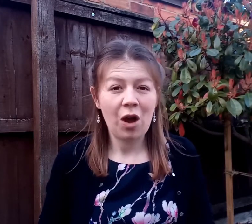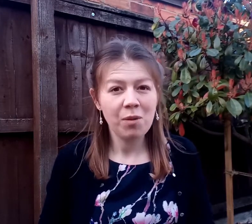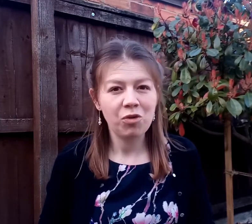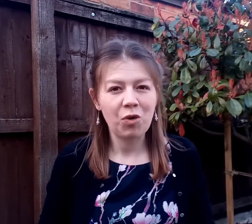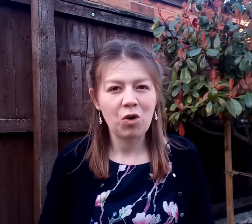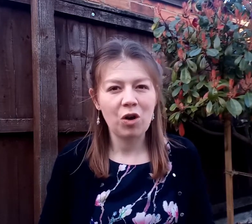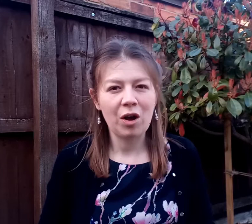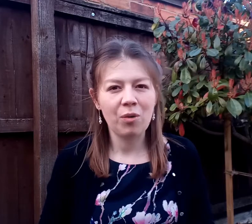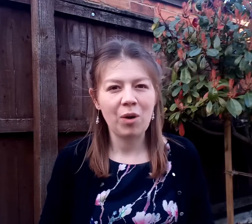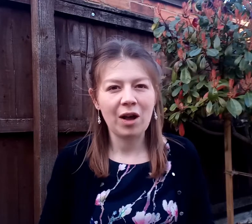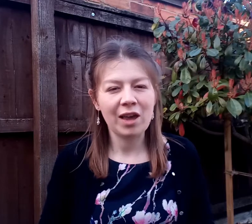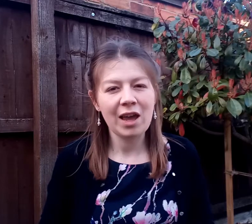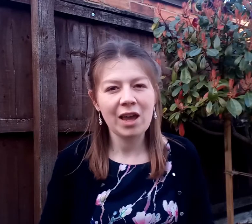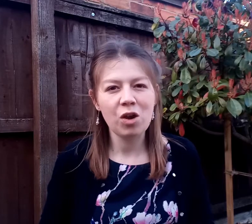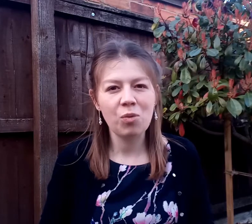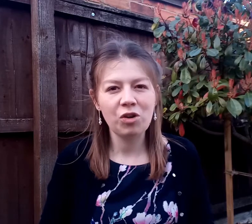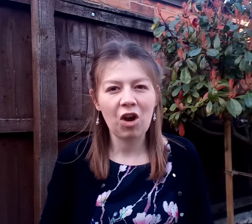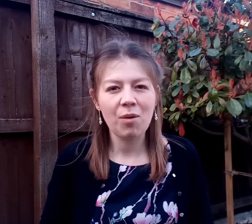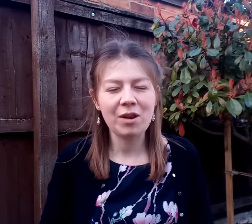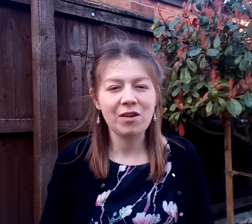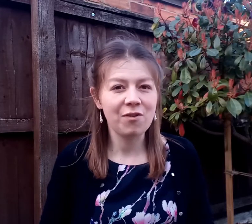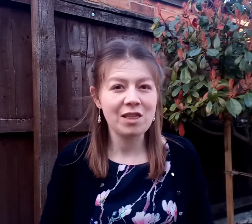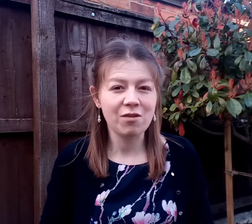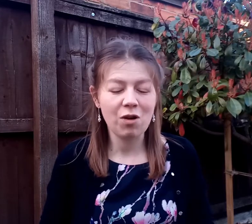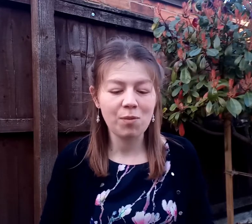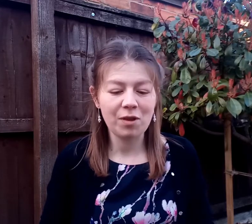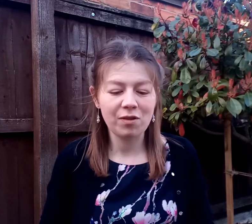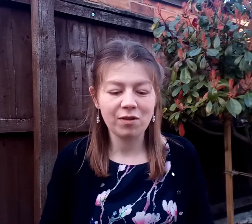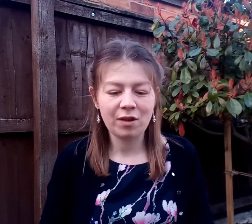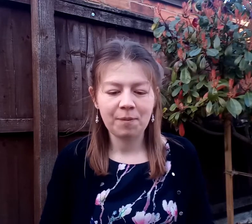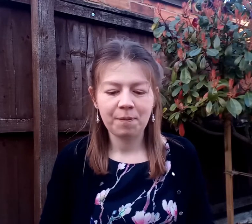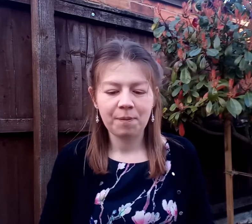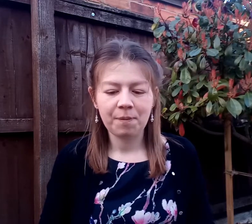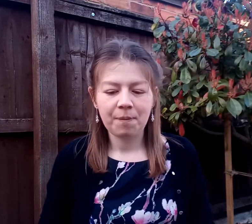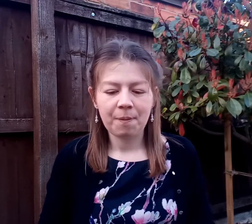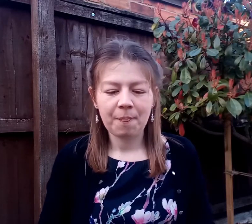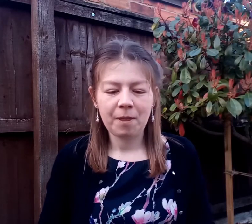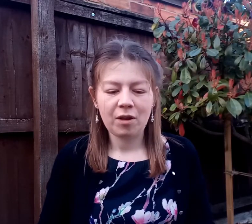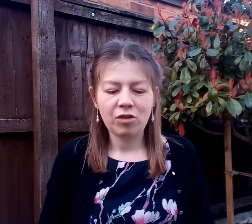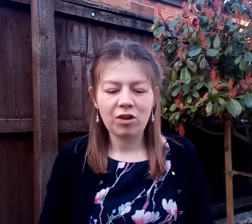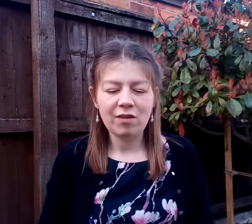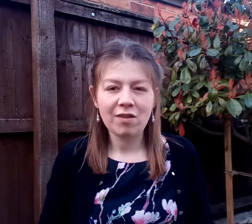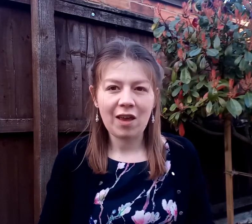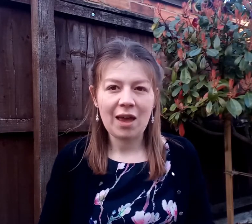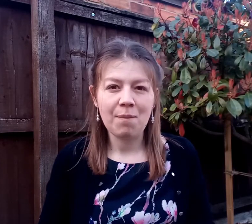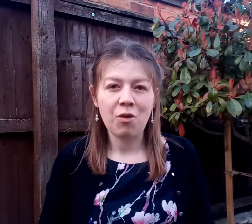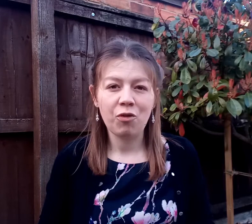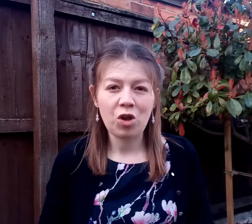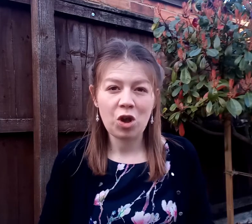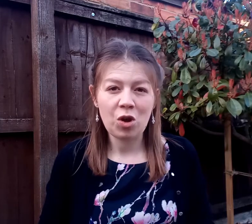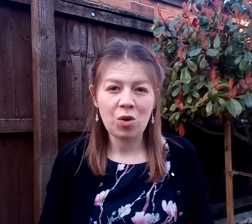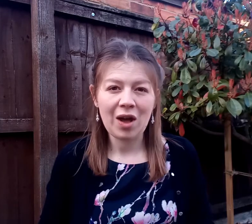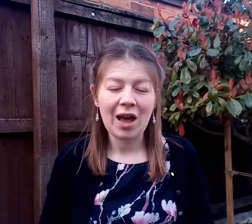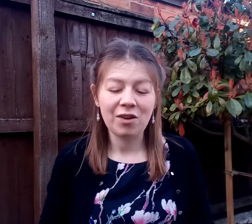hoped for, a king who would come and defeat the Romans. Jesus came for you and for